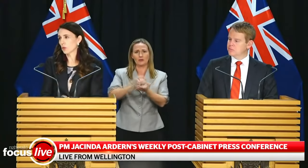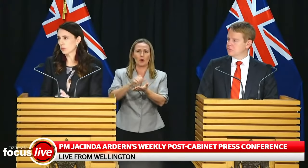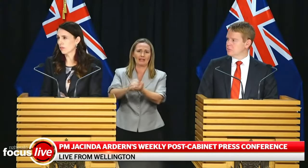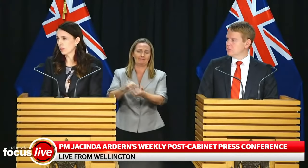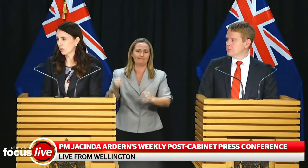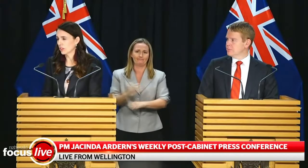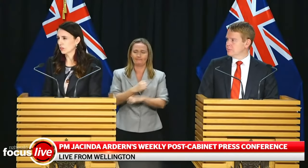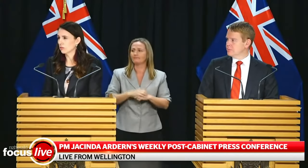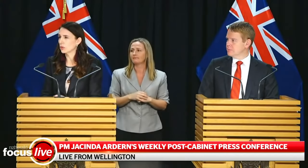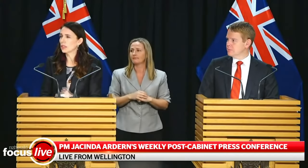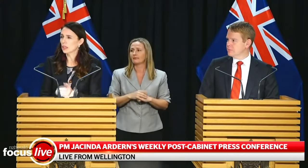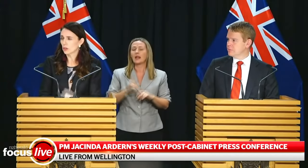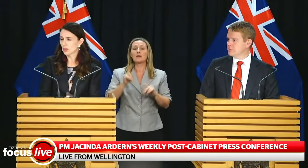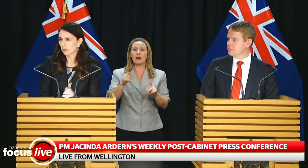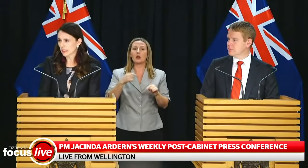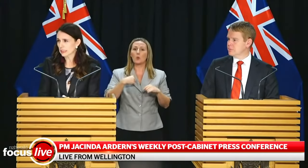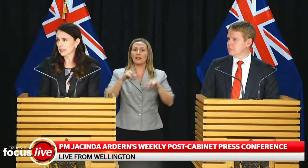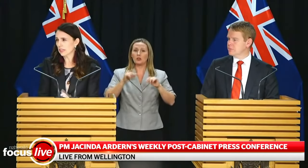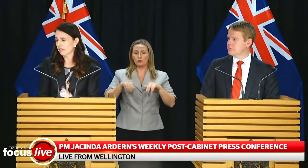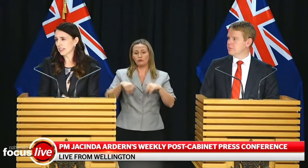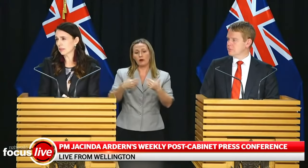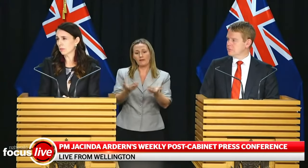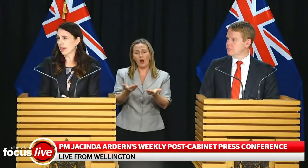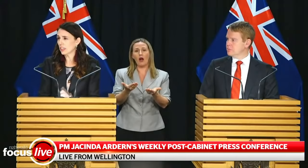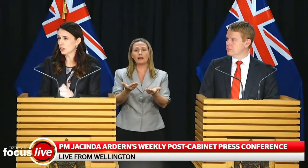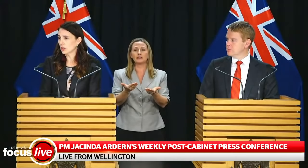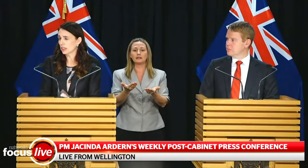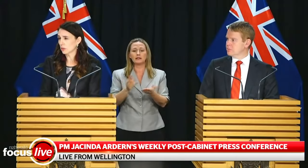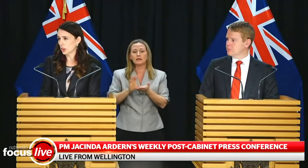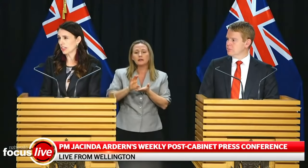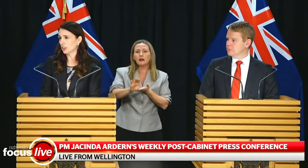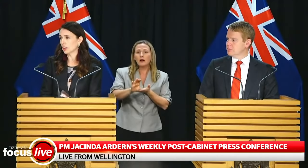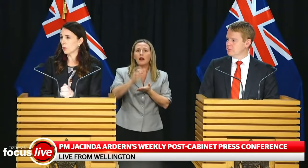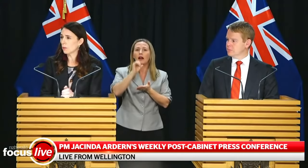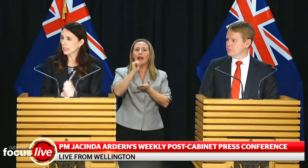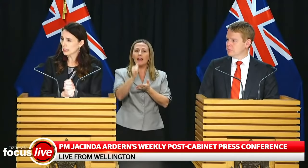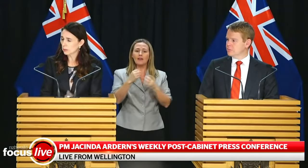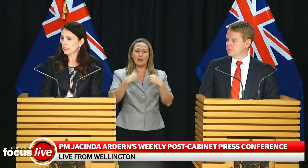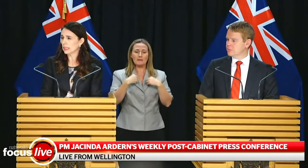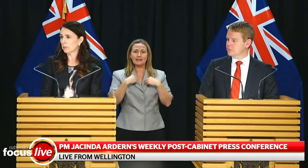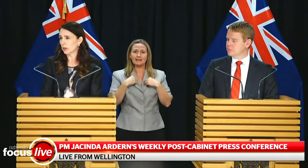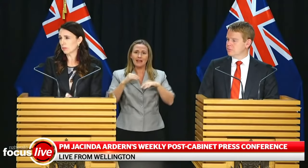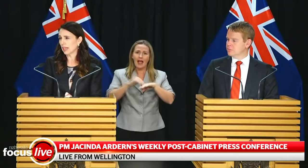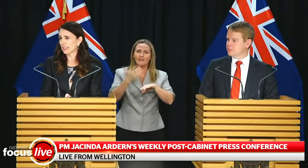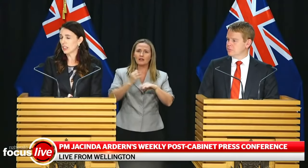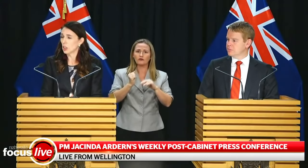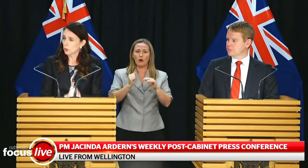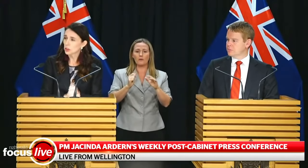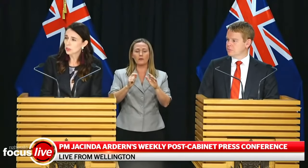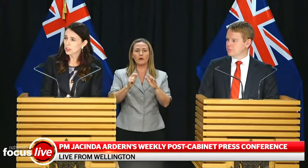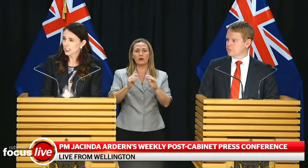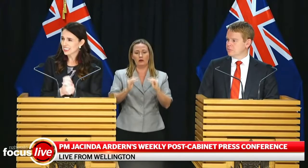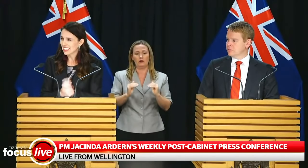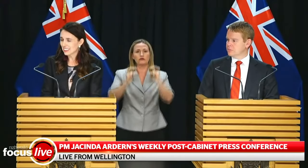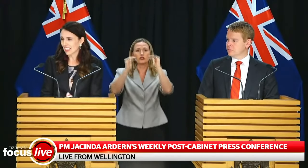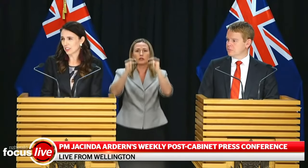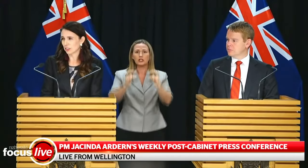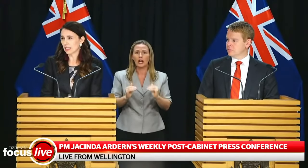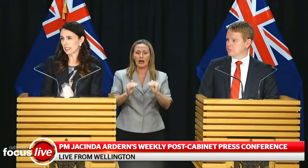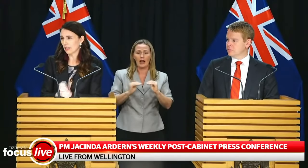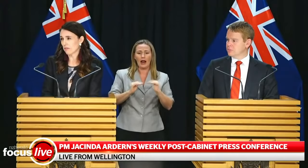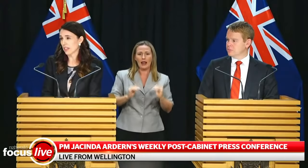of course, provide provision for are those businesses affected by alert level changes, and when we explicitly put in place restrictions